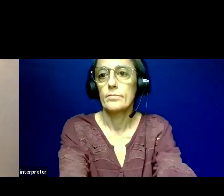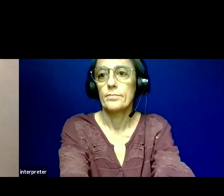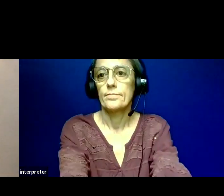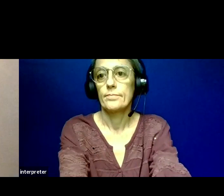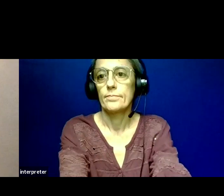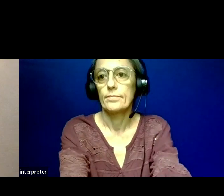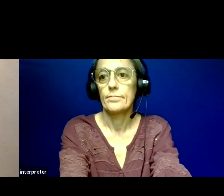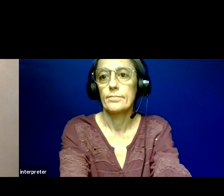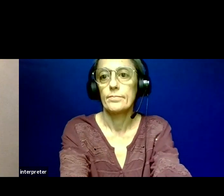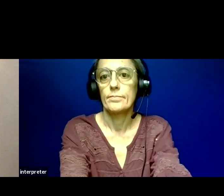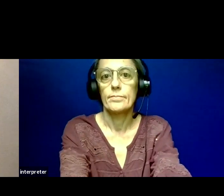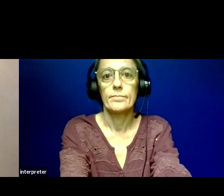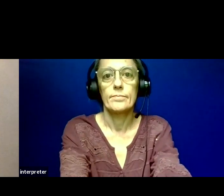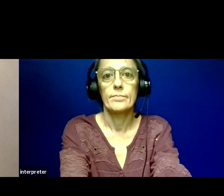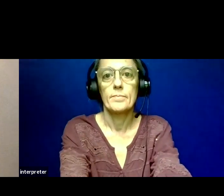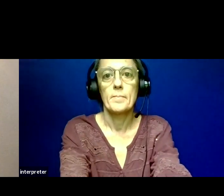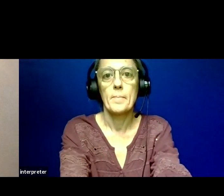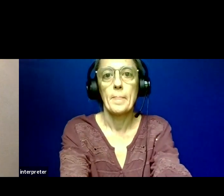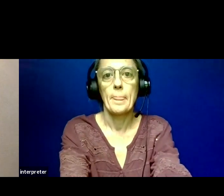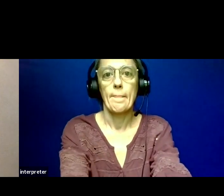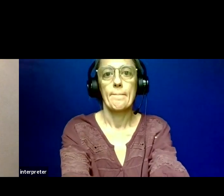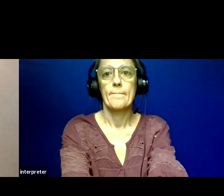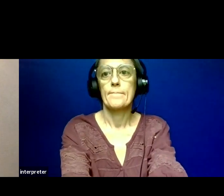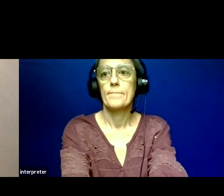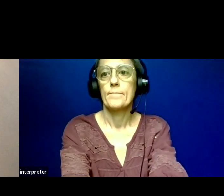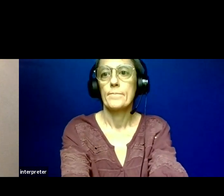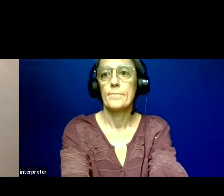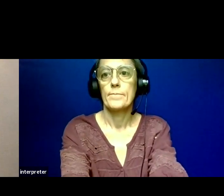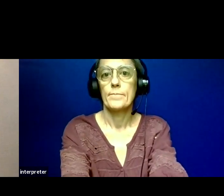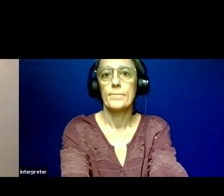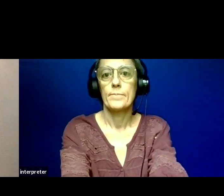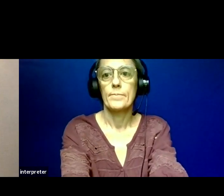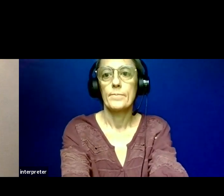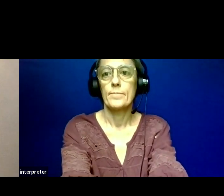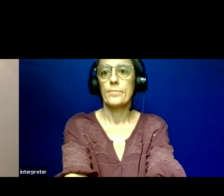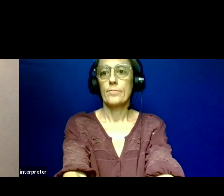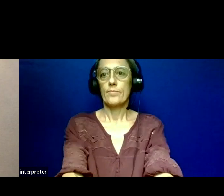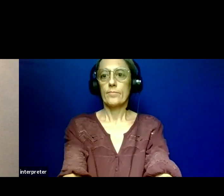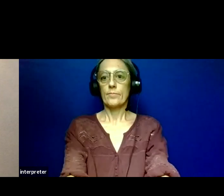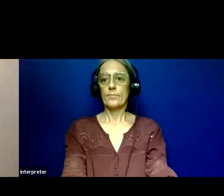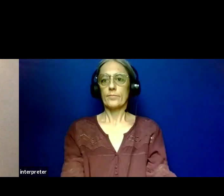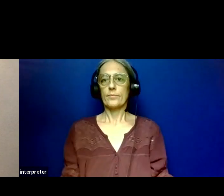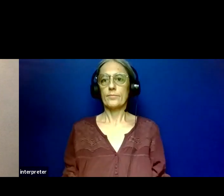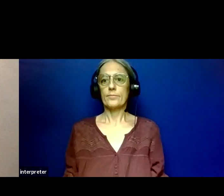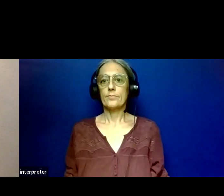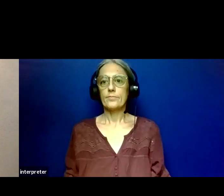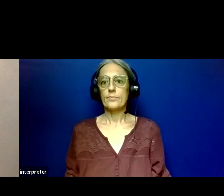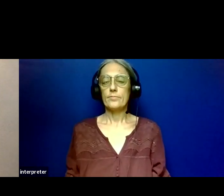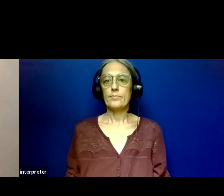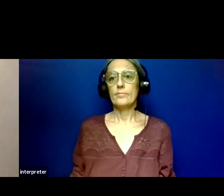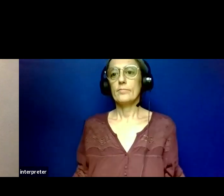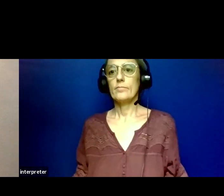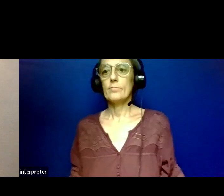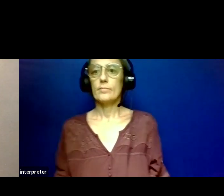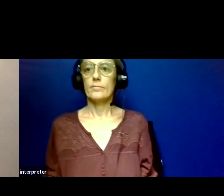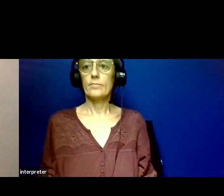to be accessible to everyone, the programs you sponsor and your activities, such as the ones put on by your parks department or